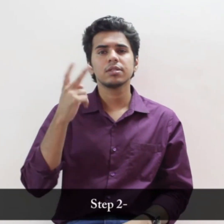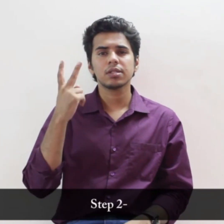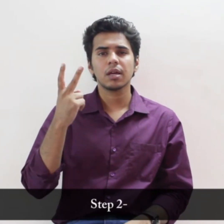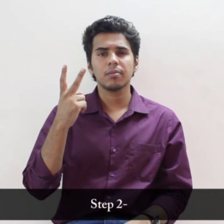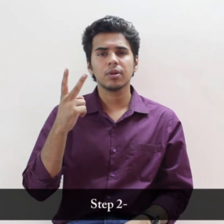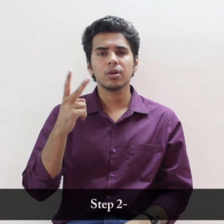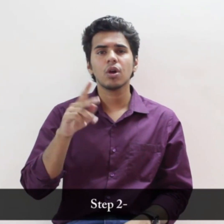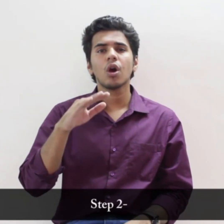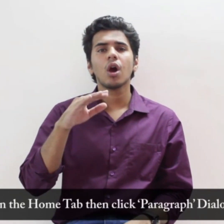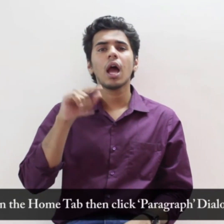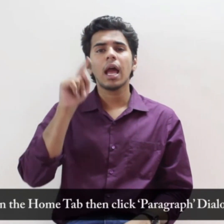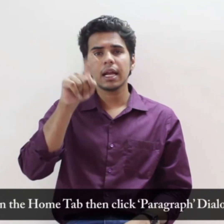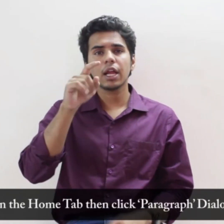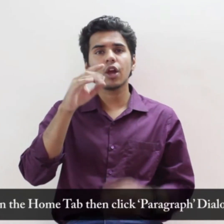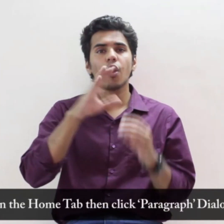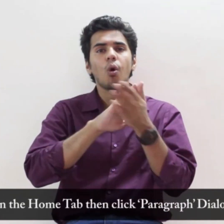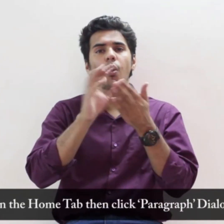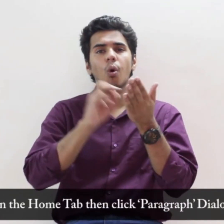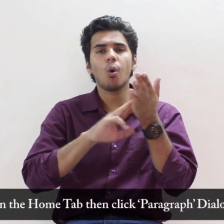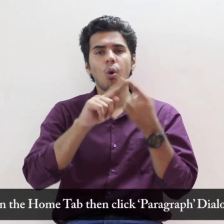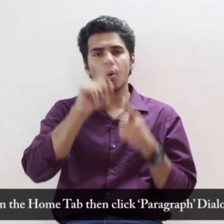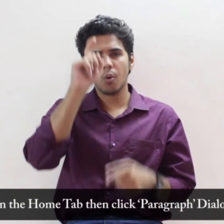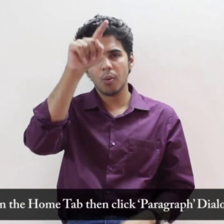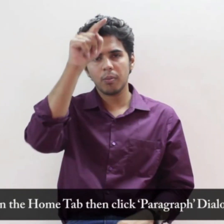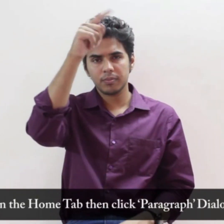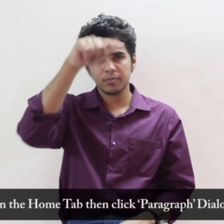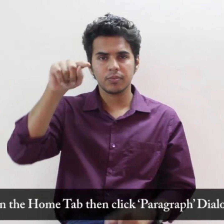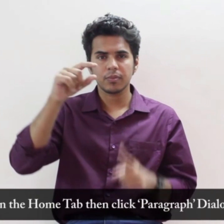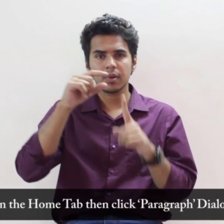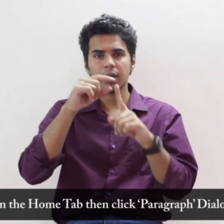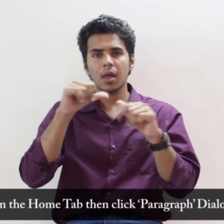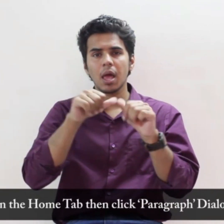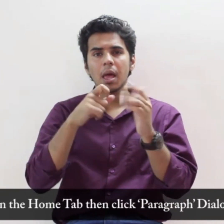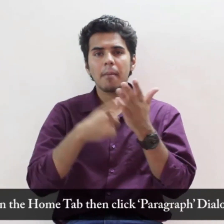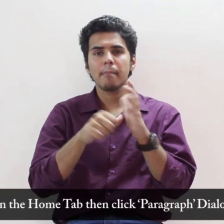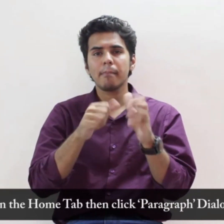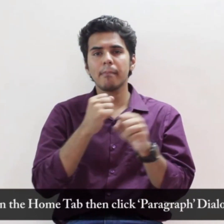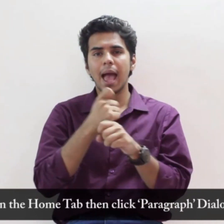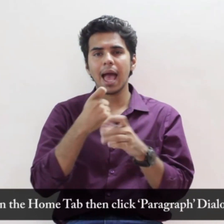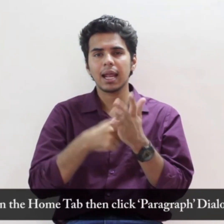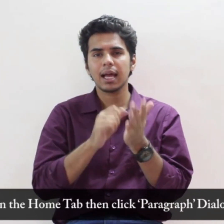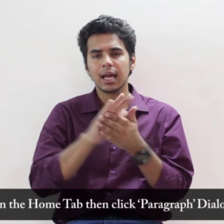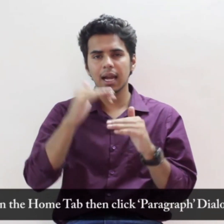Step 2. Click on Home tab, then click Paragraph dialog box.